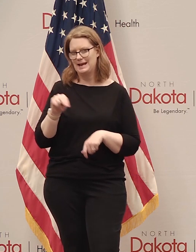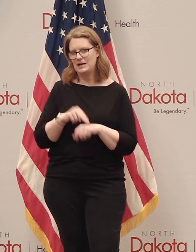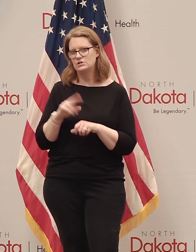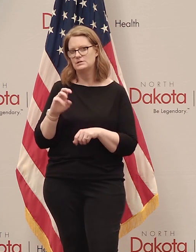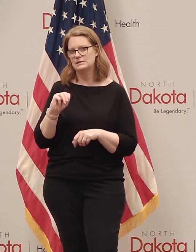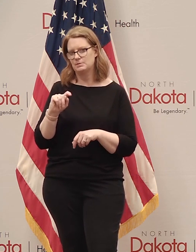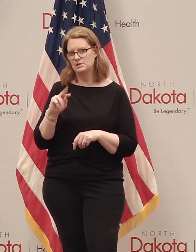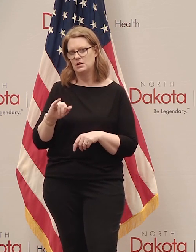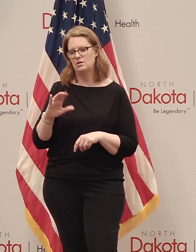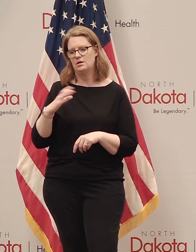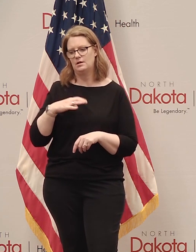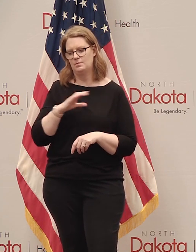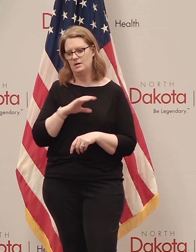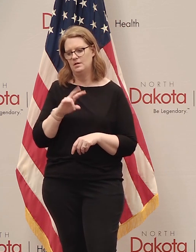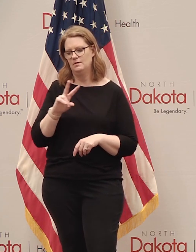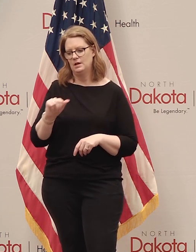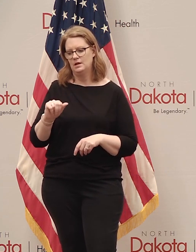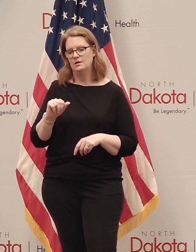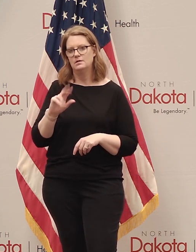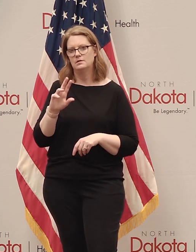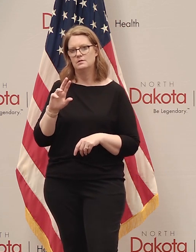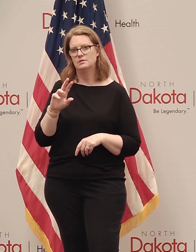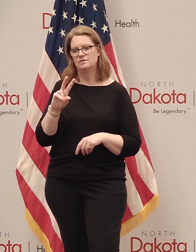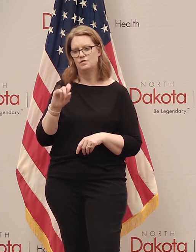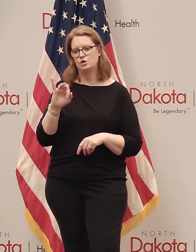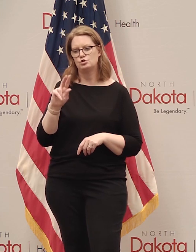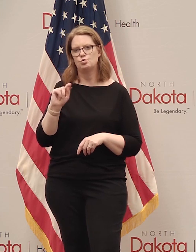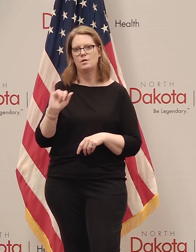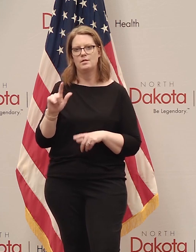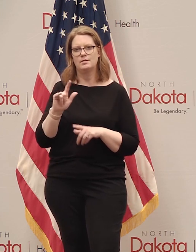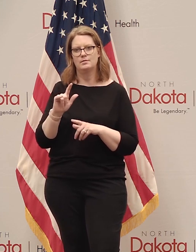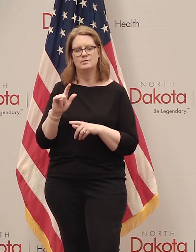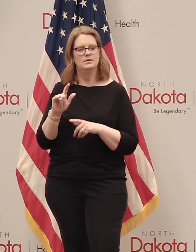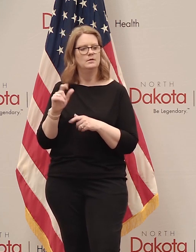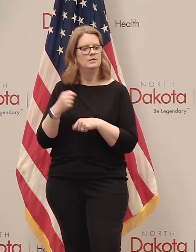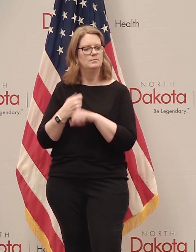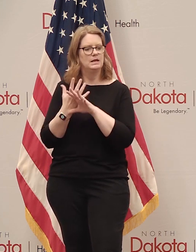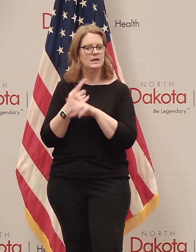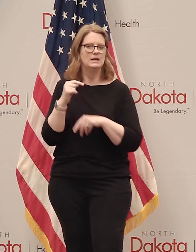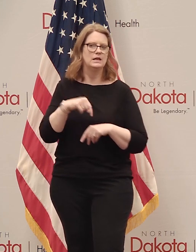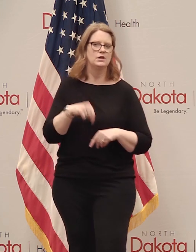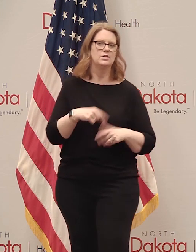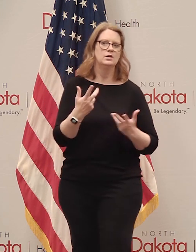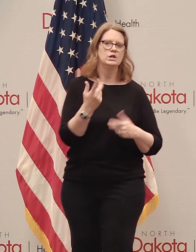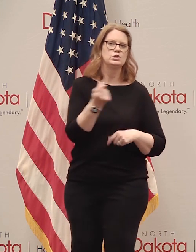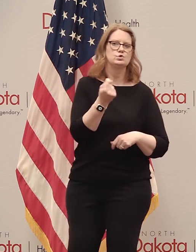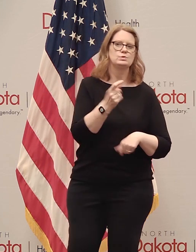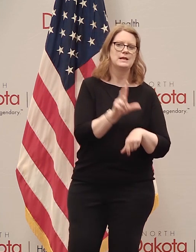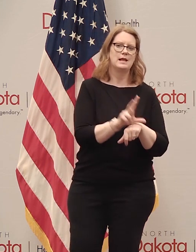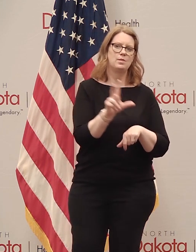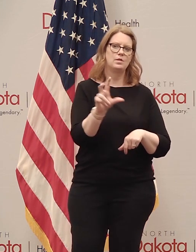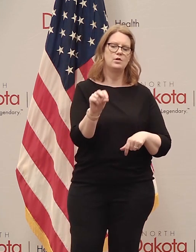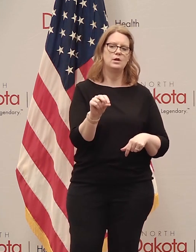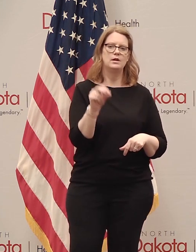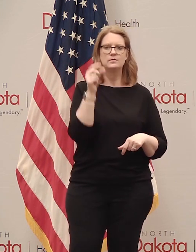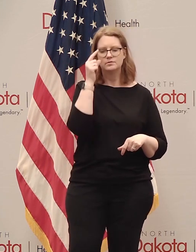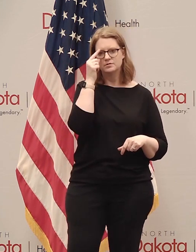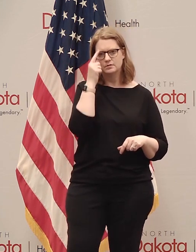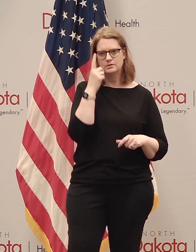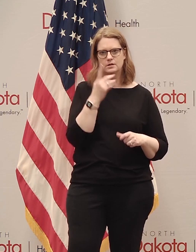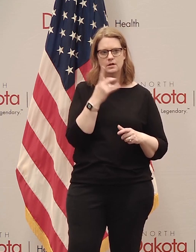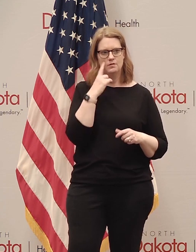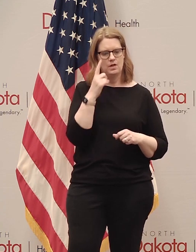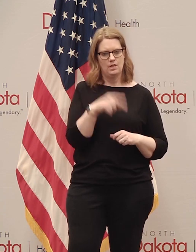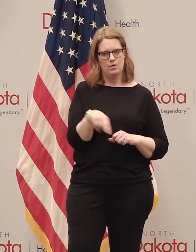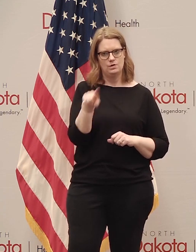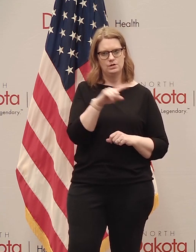for the VA Fargo National virtual meeting. And then for us, we'll be back here Tuesday at 3:30. And again, for